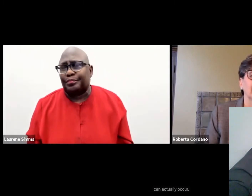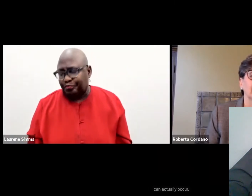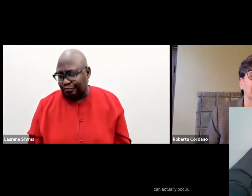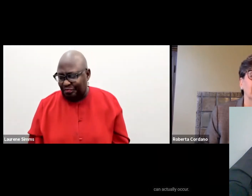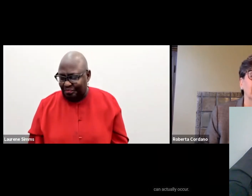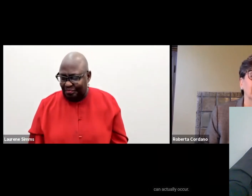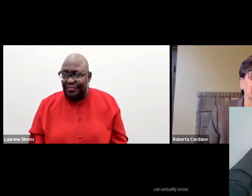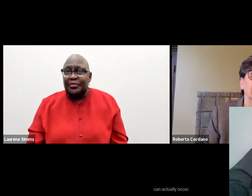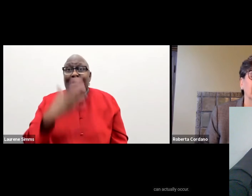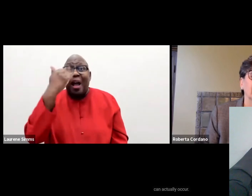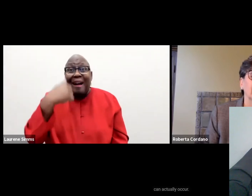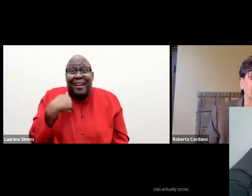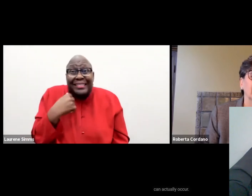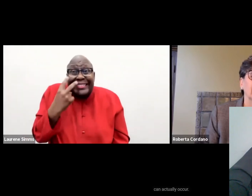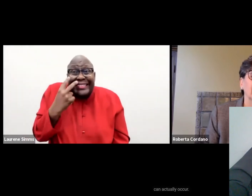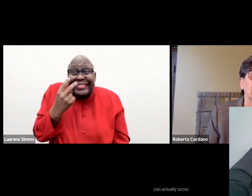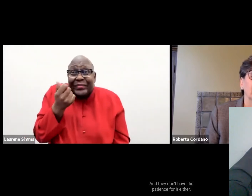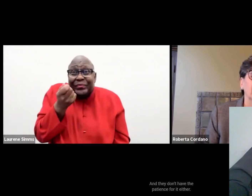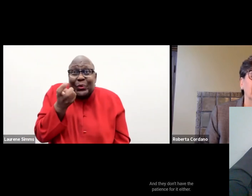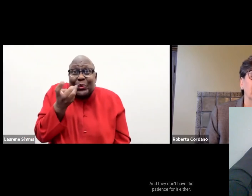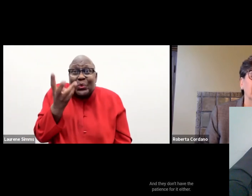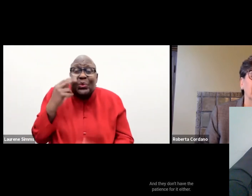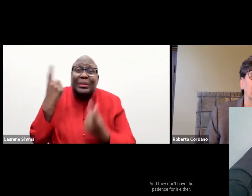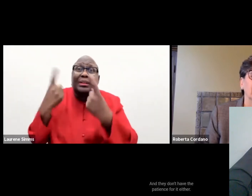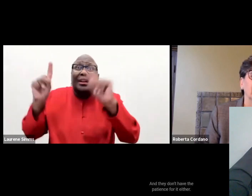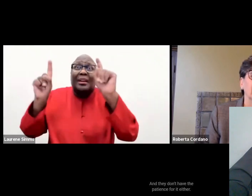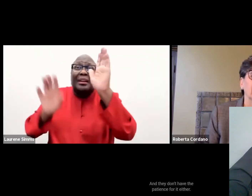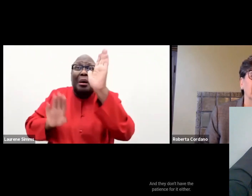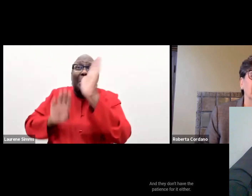we can't change people that have already made their decision.